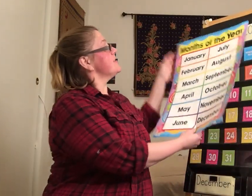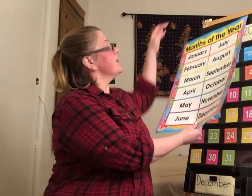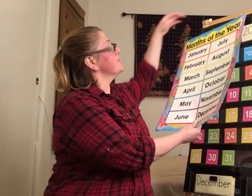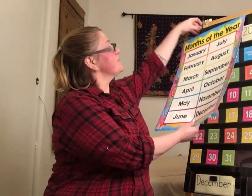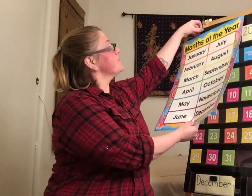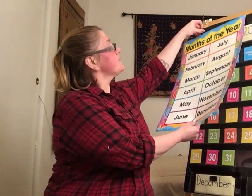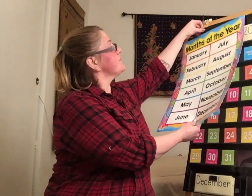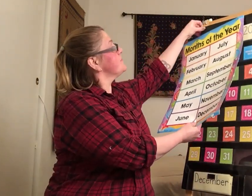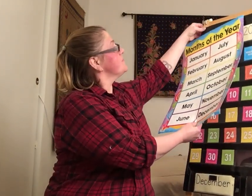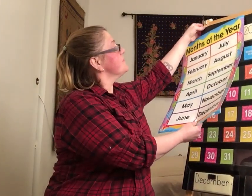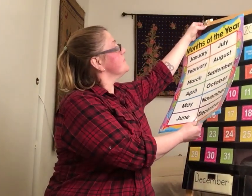song.